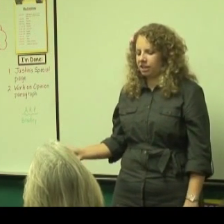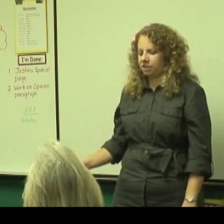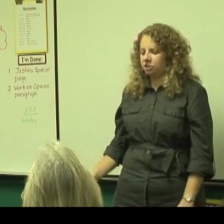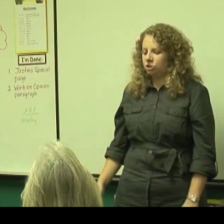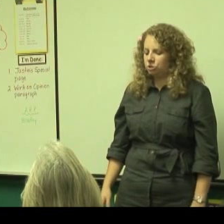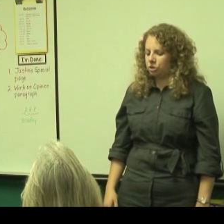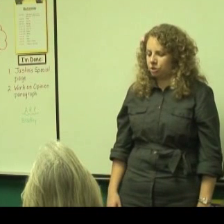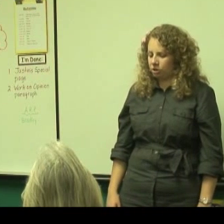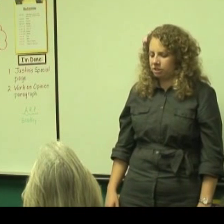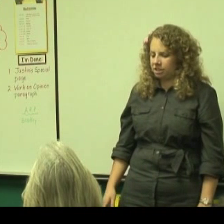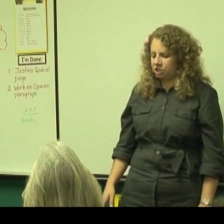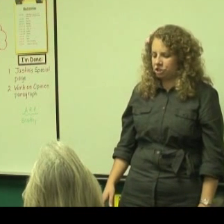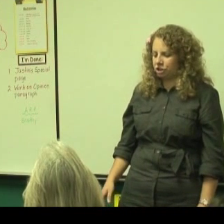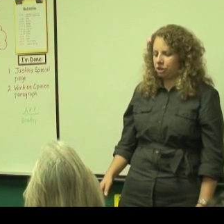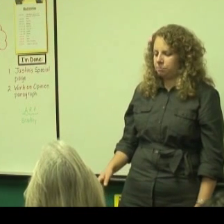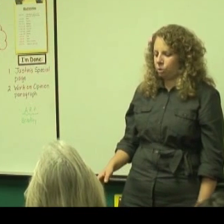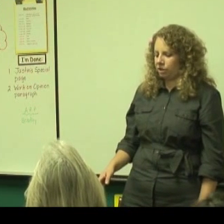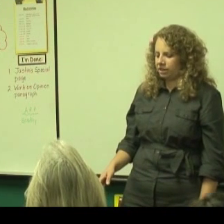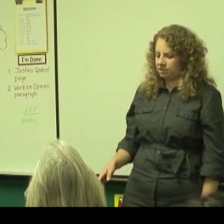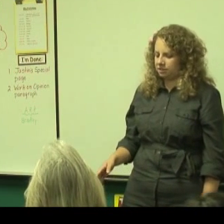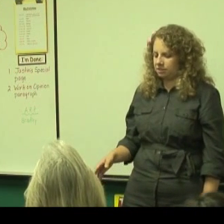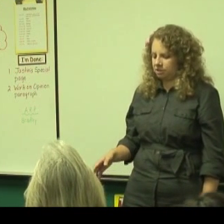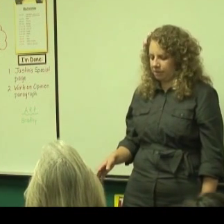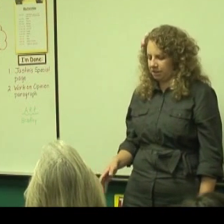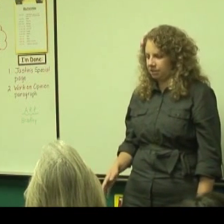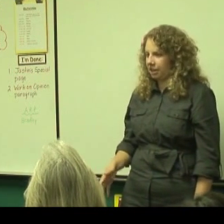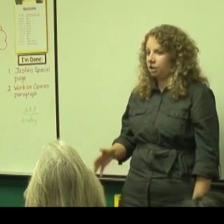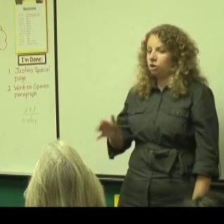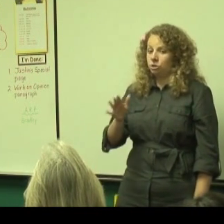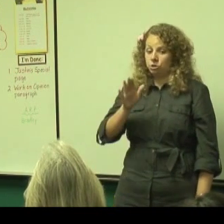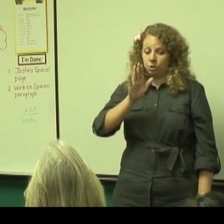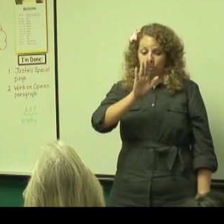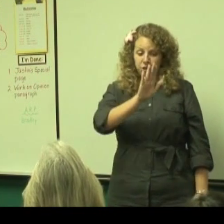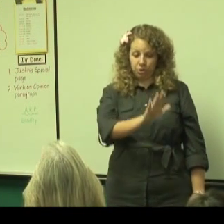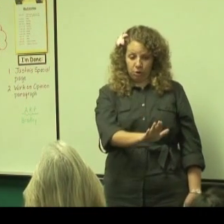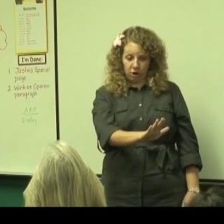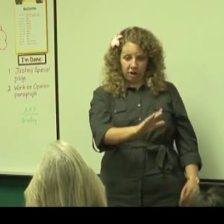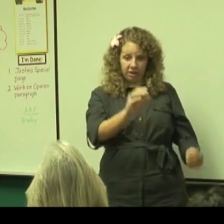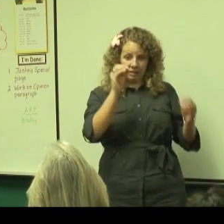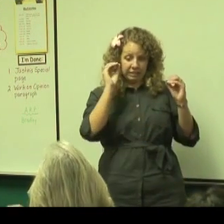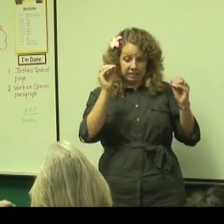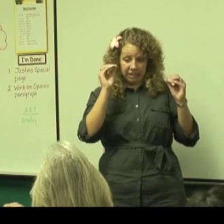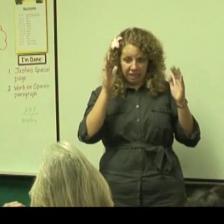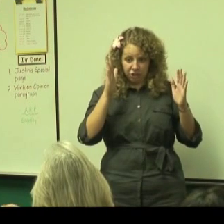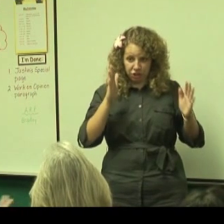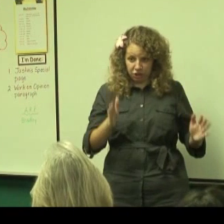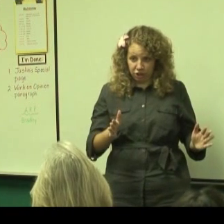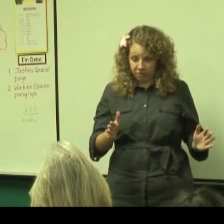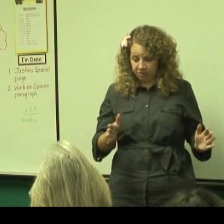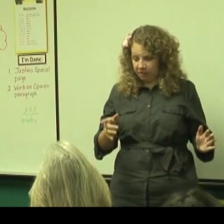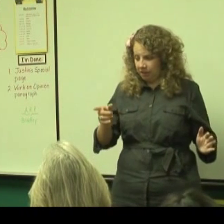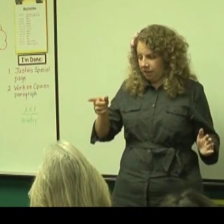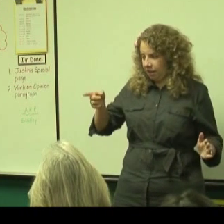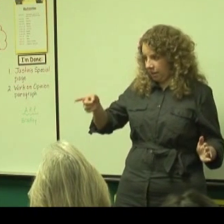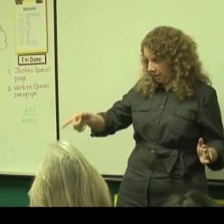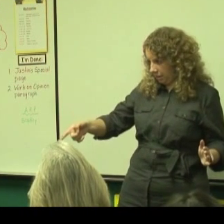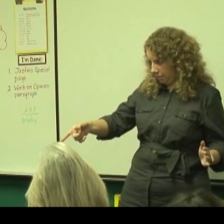again. So your teacher points to the man, okay? So your teacher,